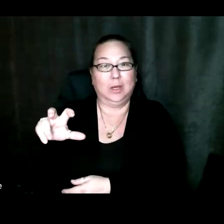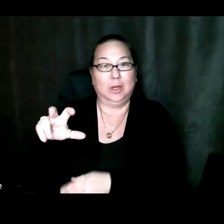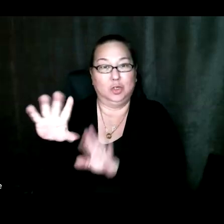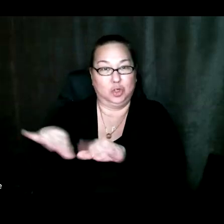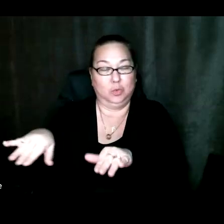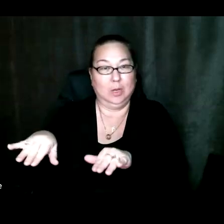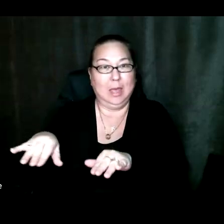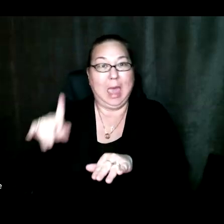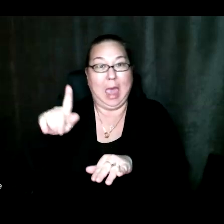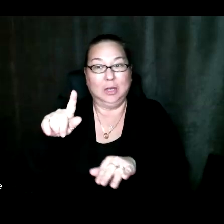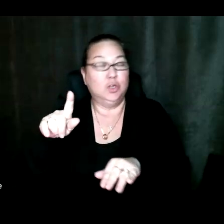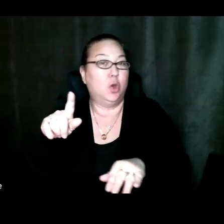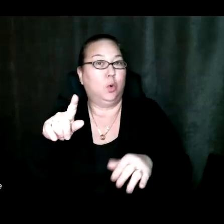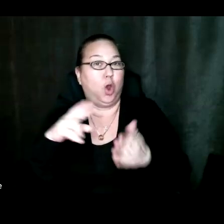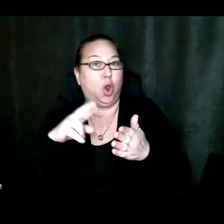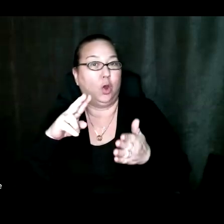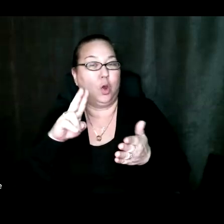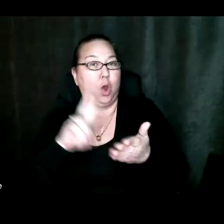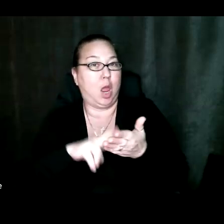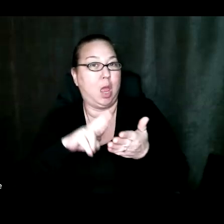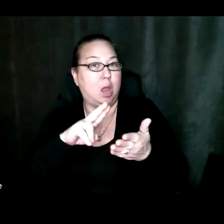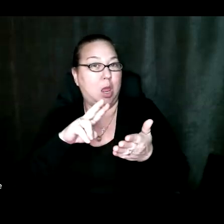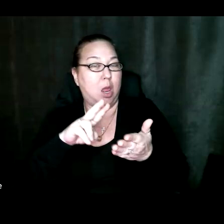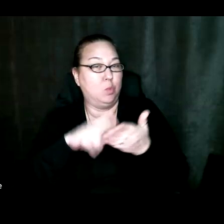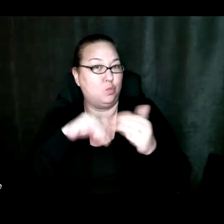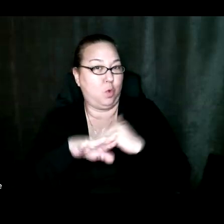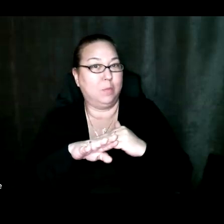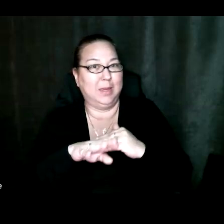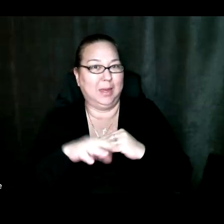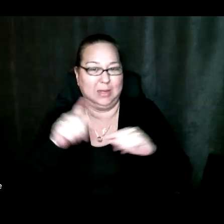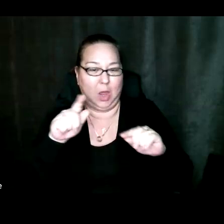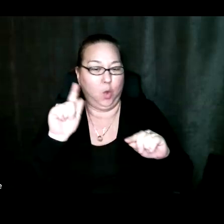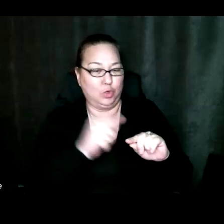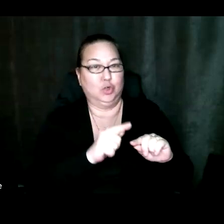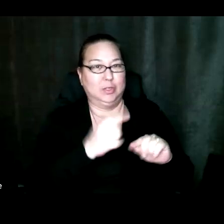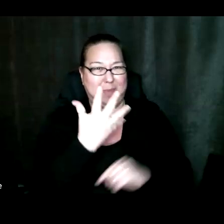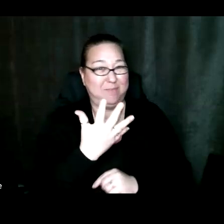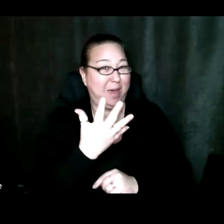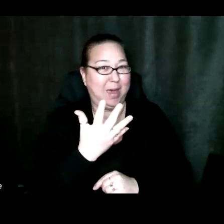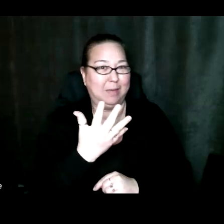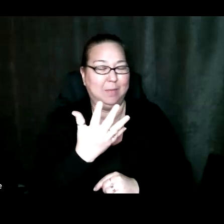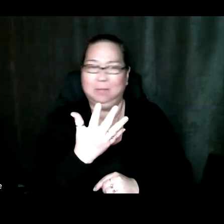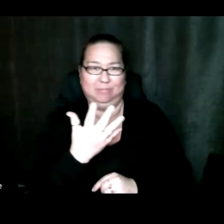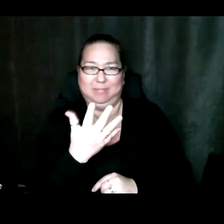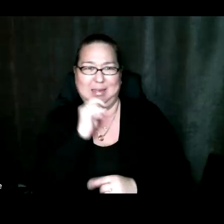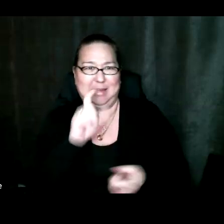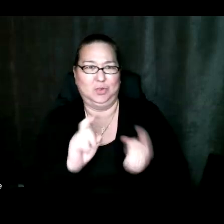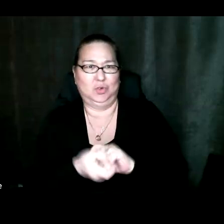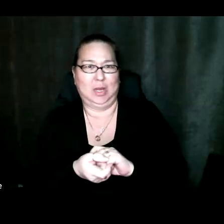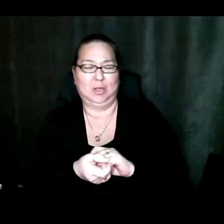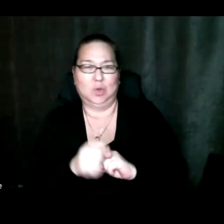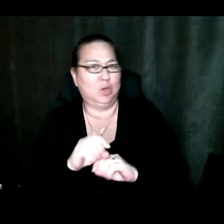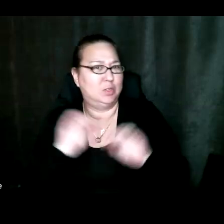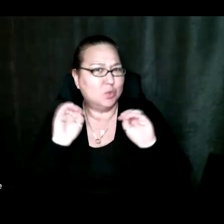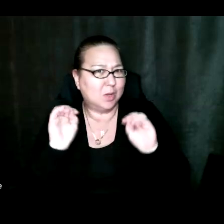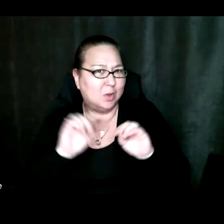5, your school is effectively exactly the same. Nothing's actually really different about the way your school is